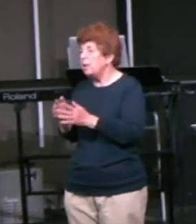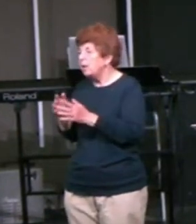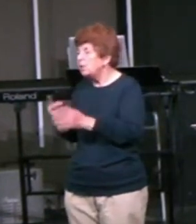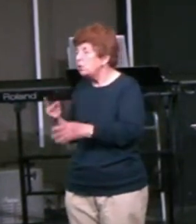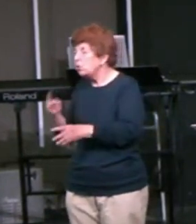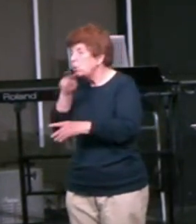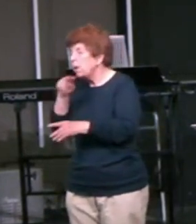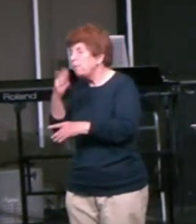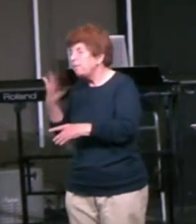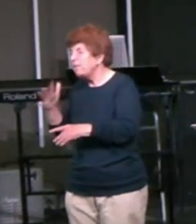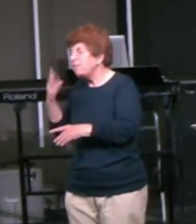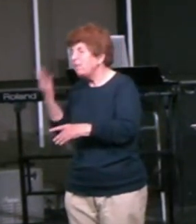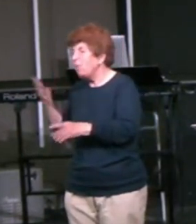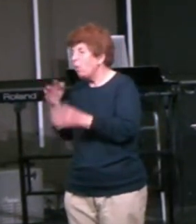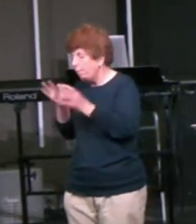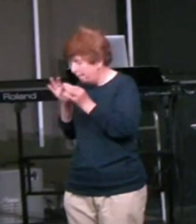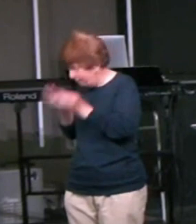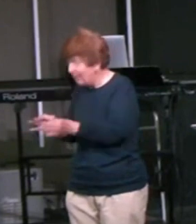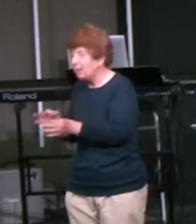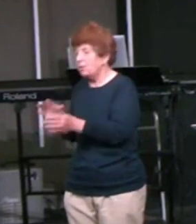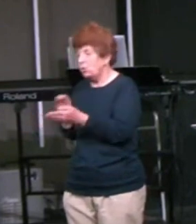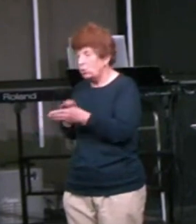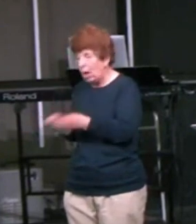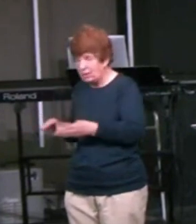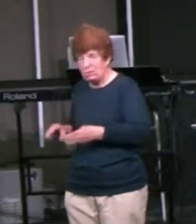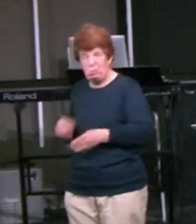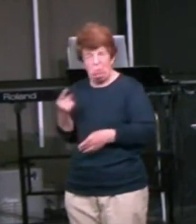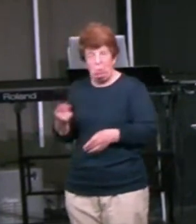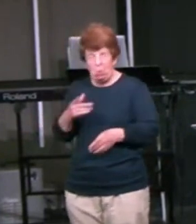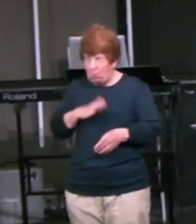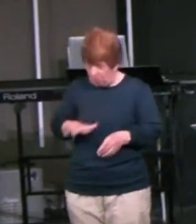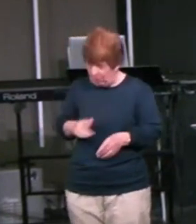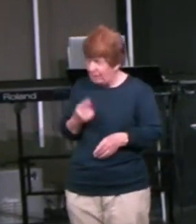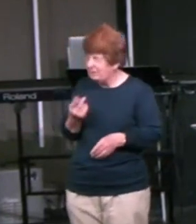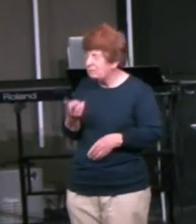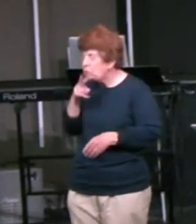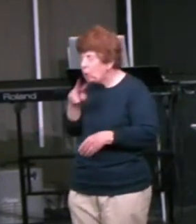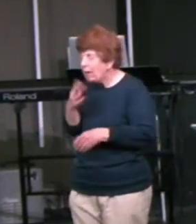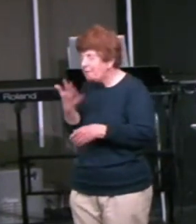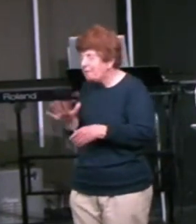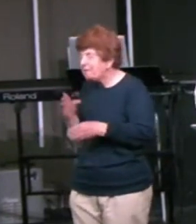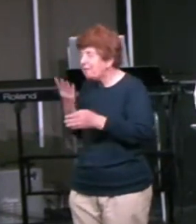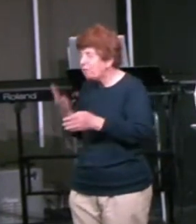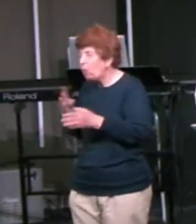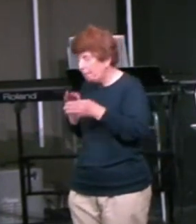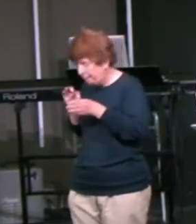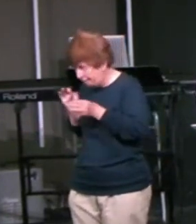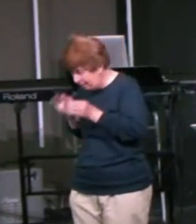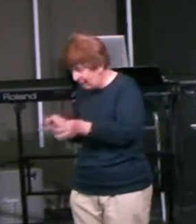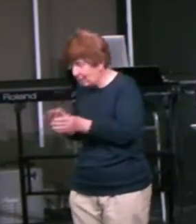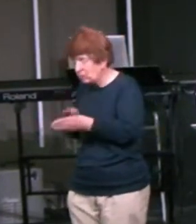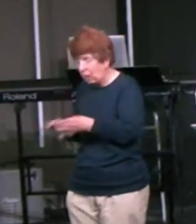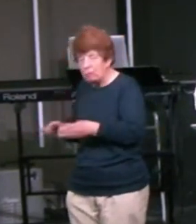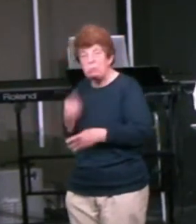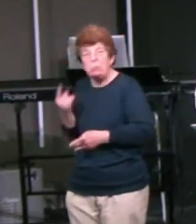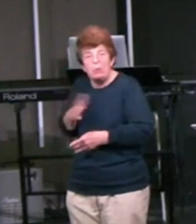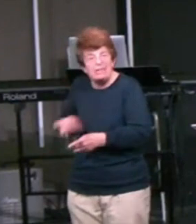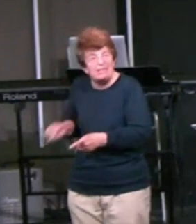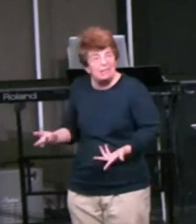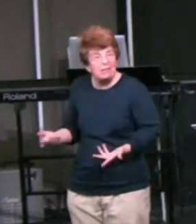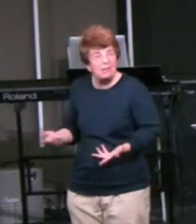$234 billion. Who on earth needs $234 billion?